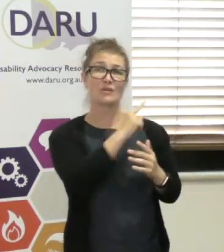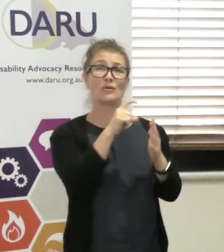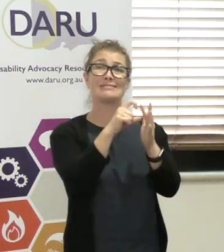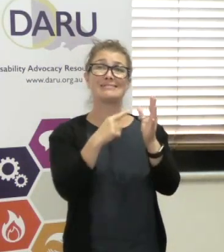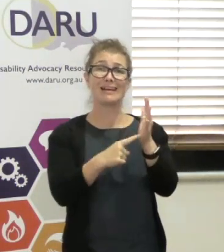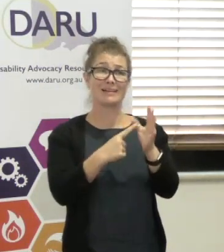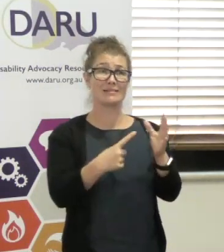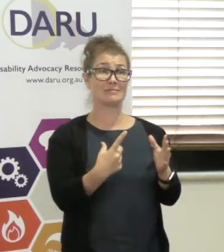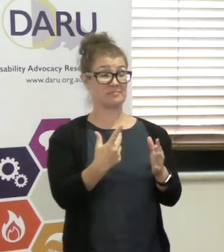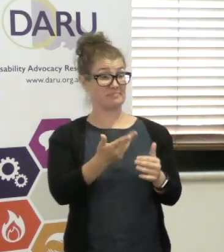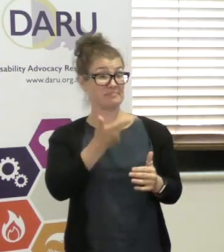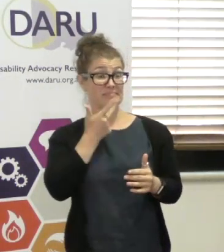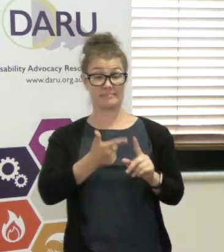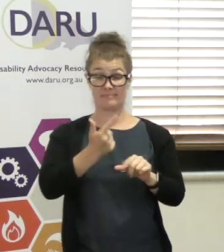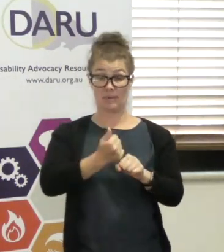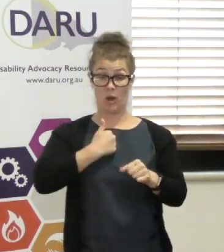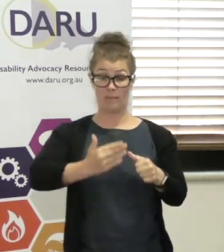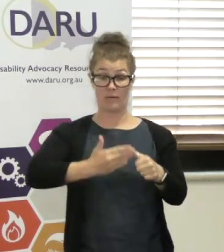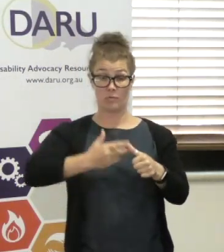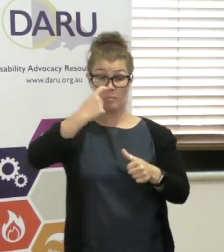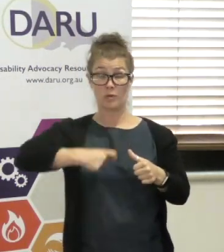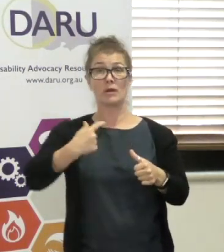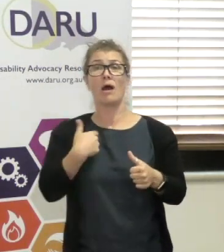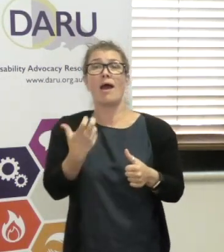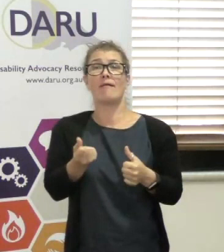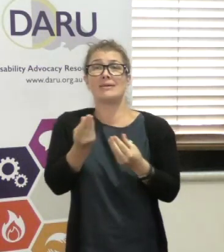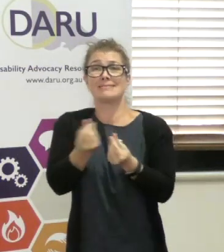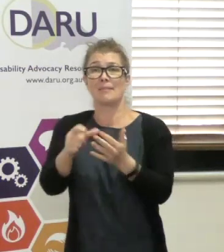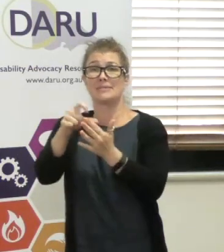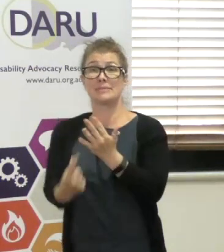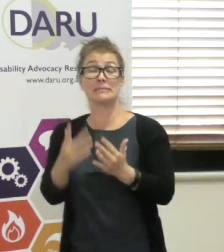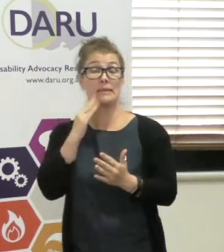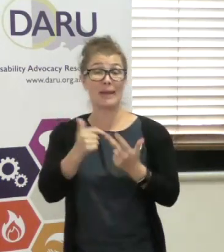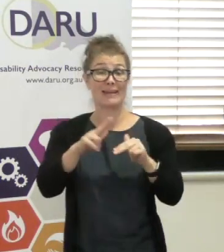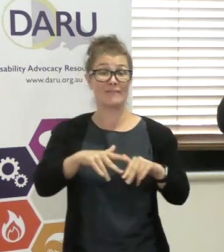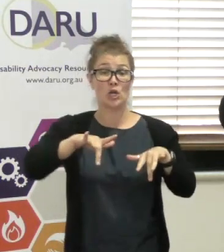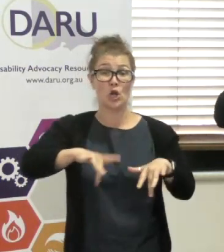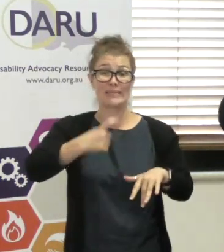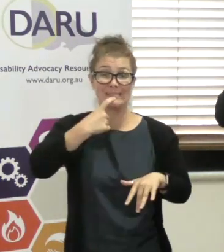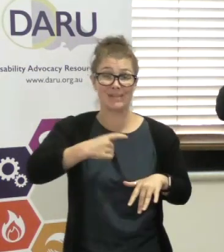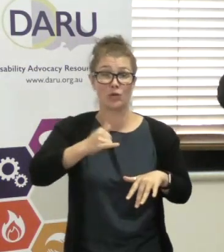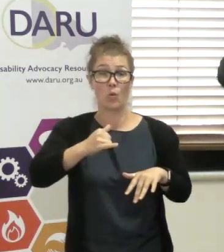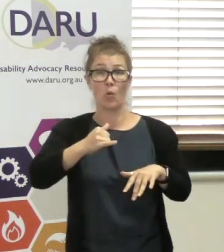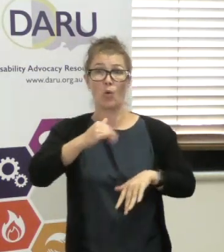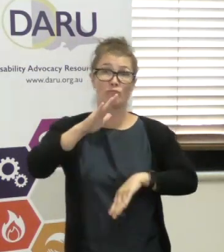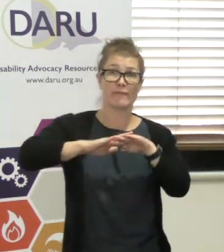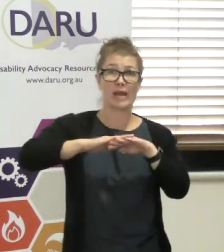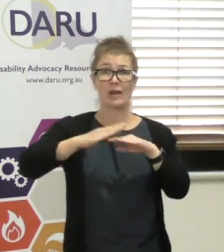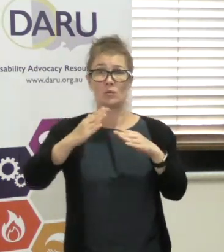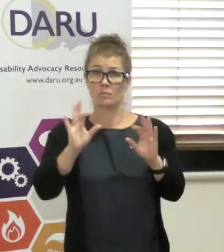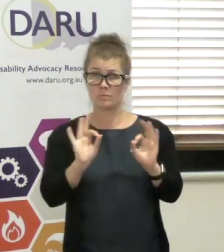an Aboriginal person with some disability that's not severe and profound, it goes up again. The inequality that you face goes